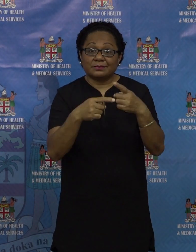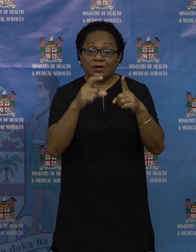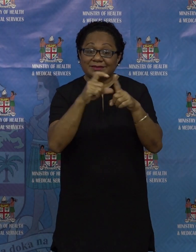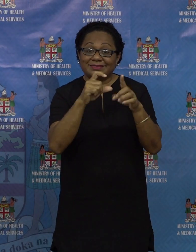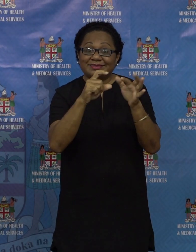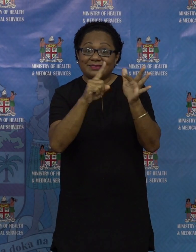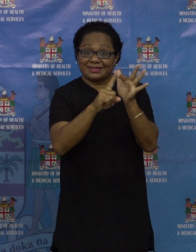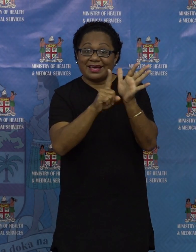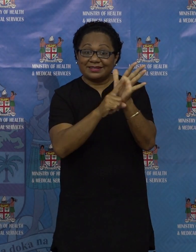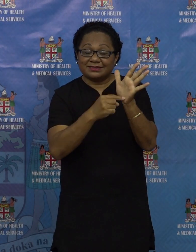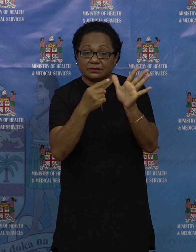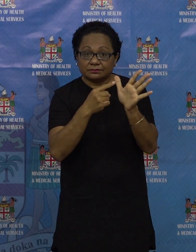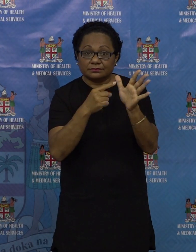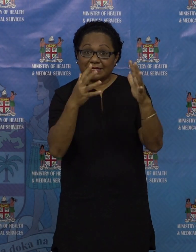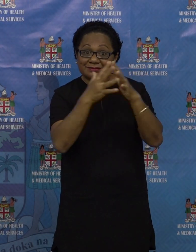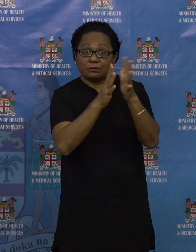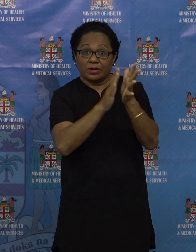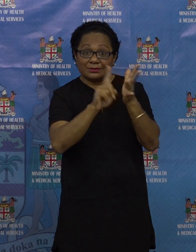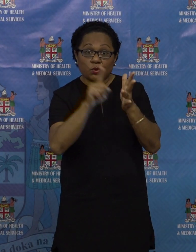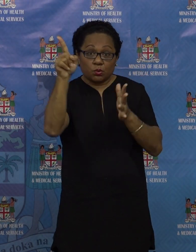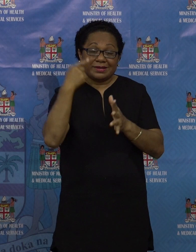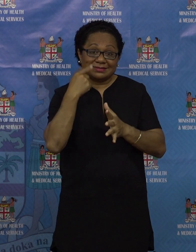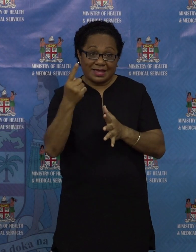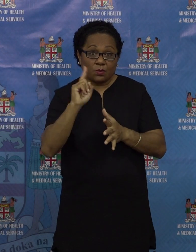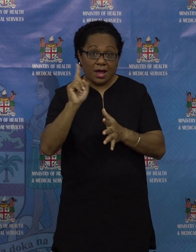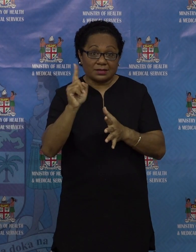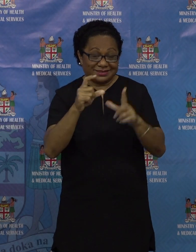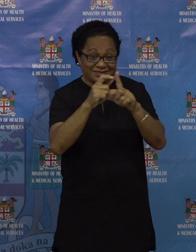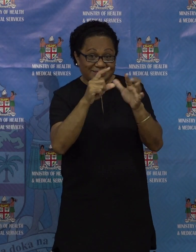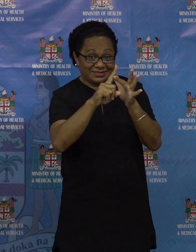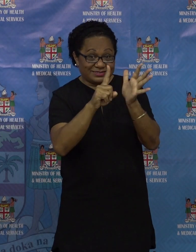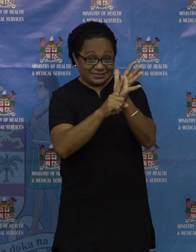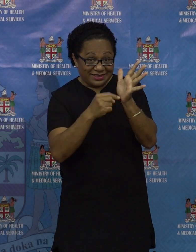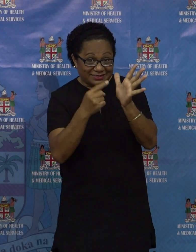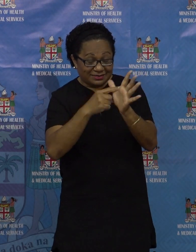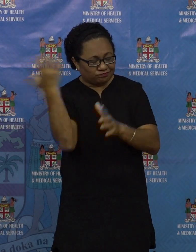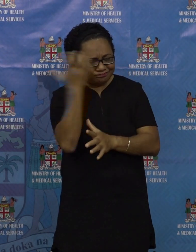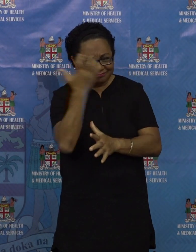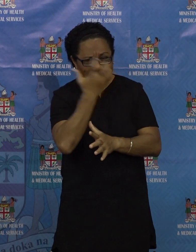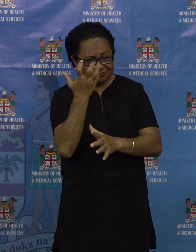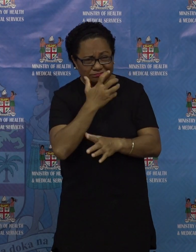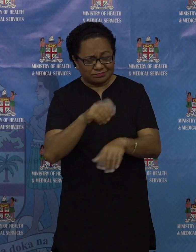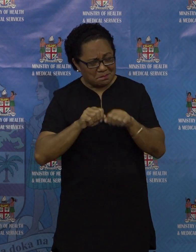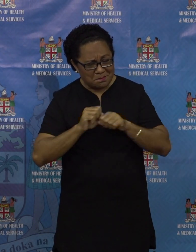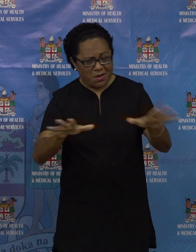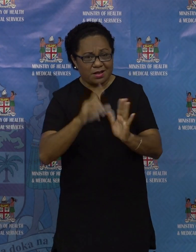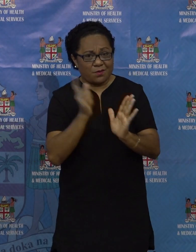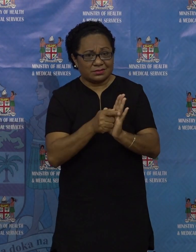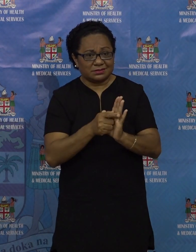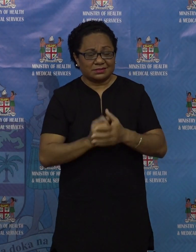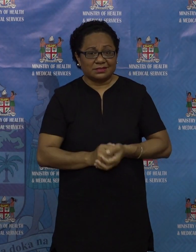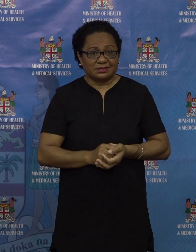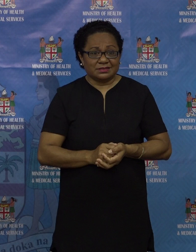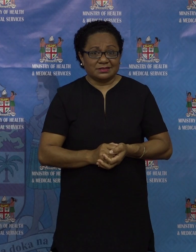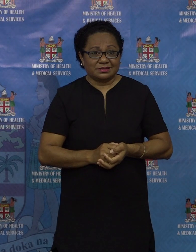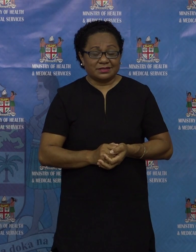The WHO has described the Delta variant as the most transmissible variant to date, with the virus